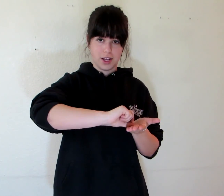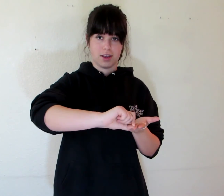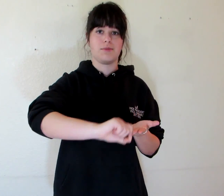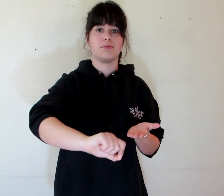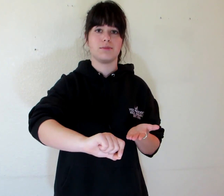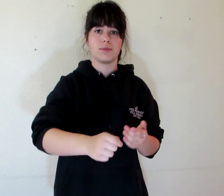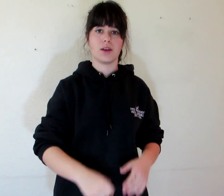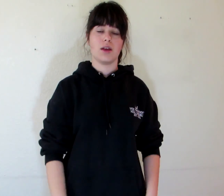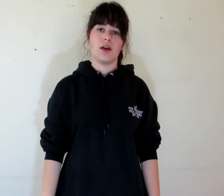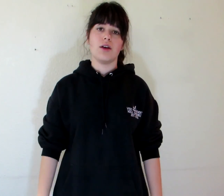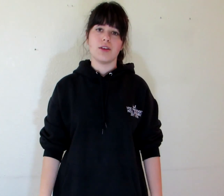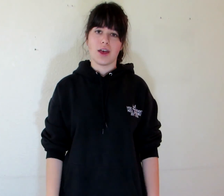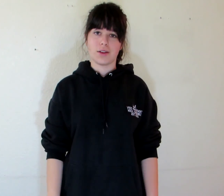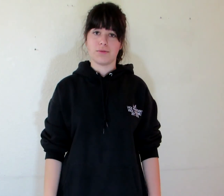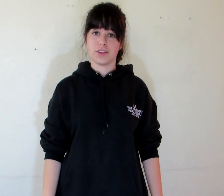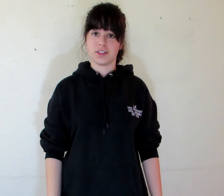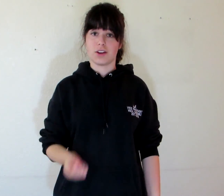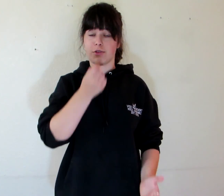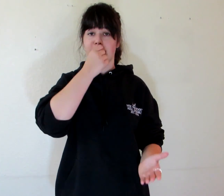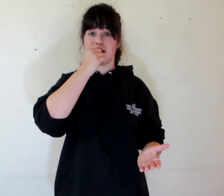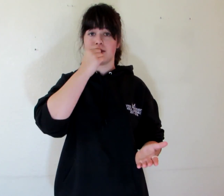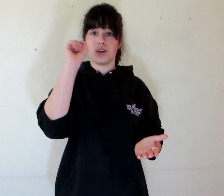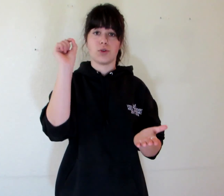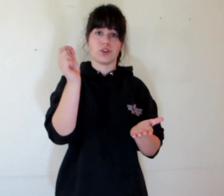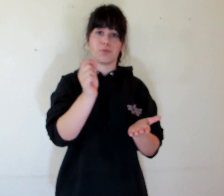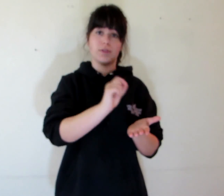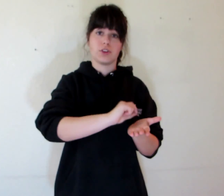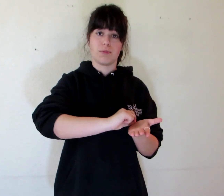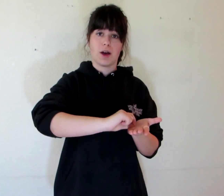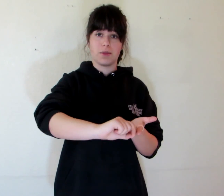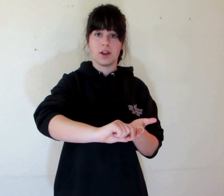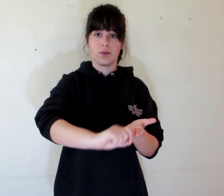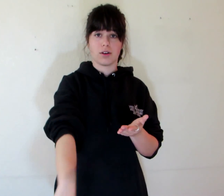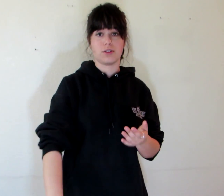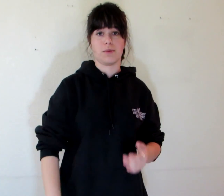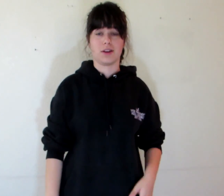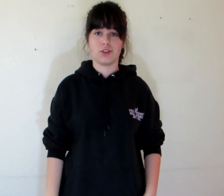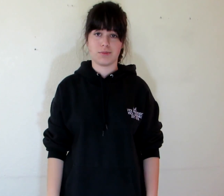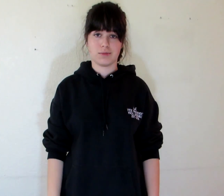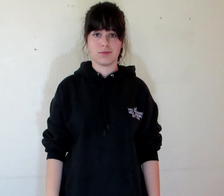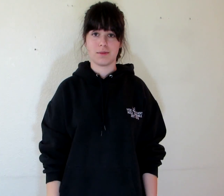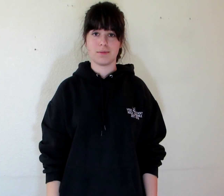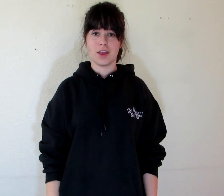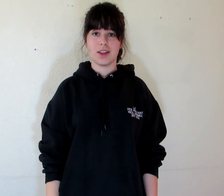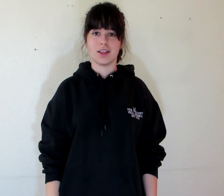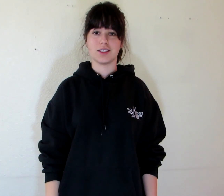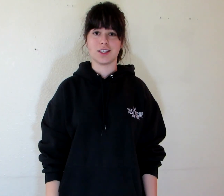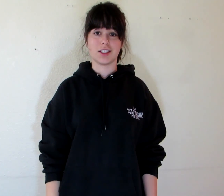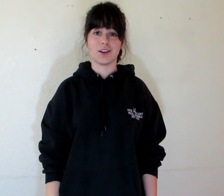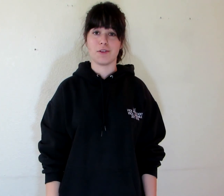it. And for the sign for pen, you can just move it to your mouth and across the page. This is the sign for